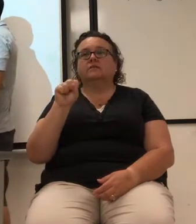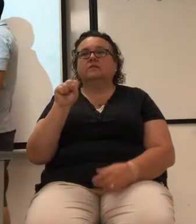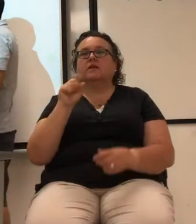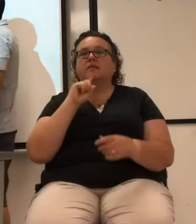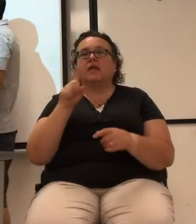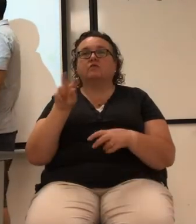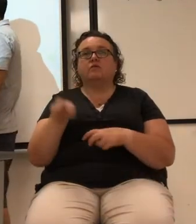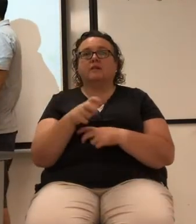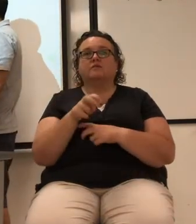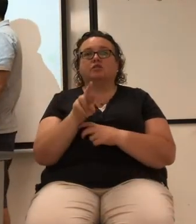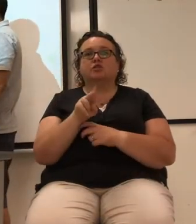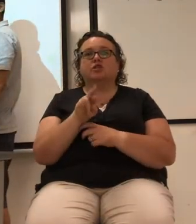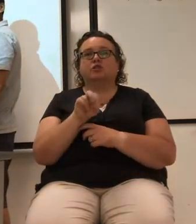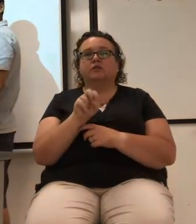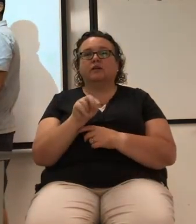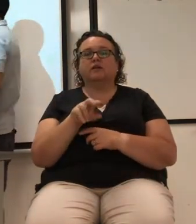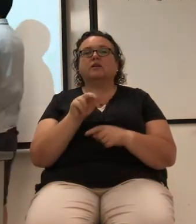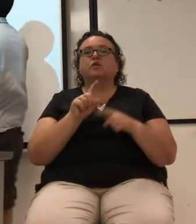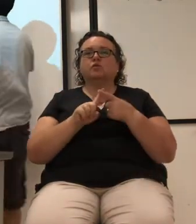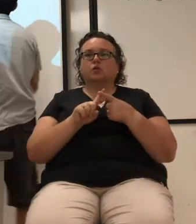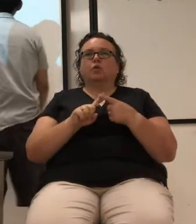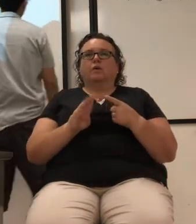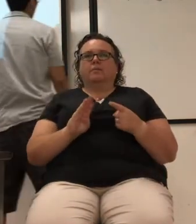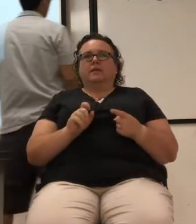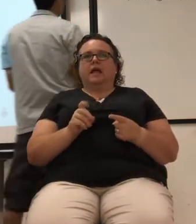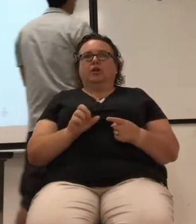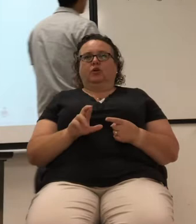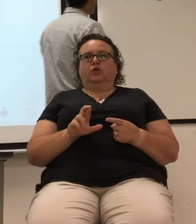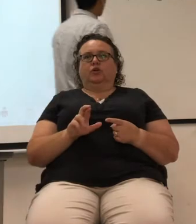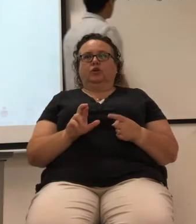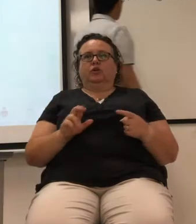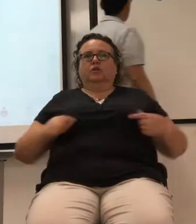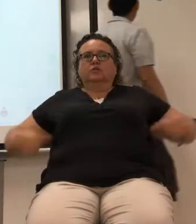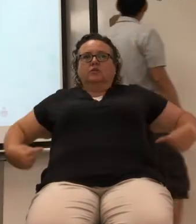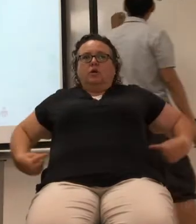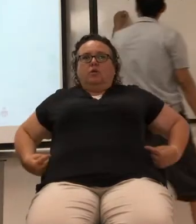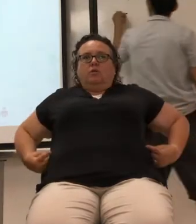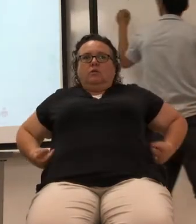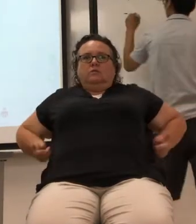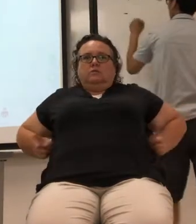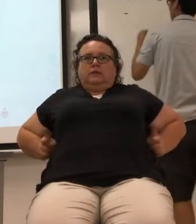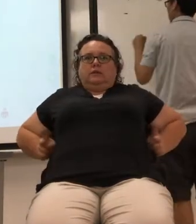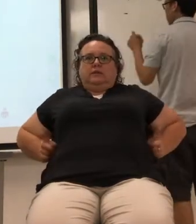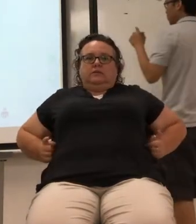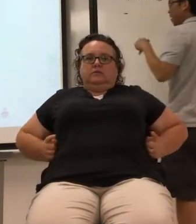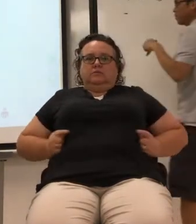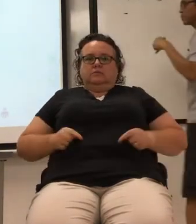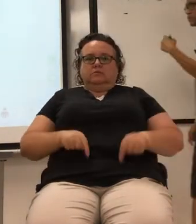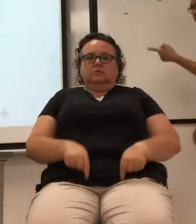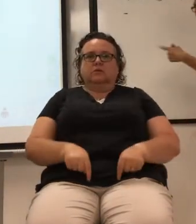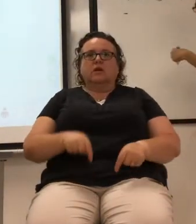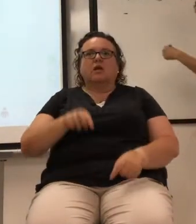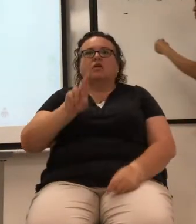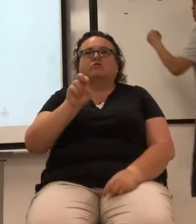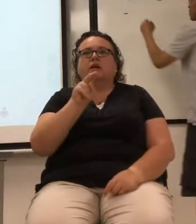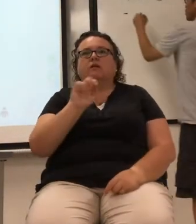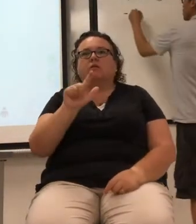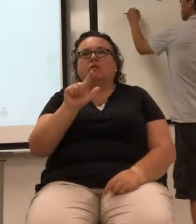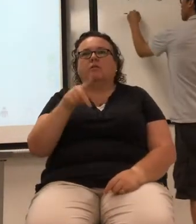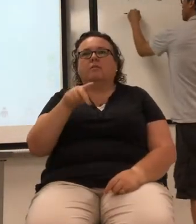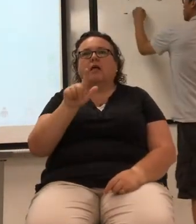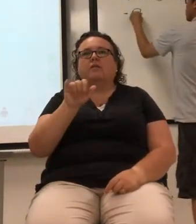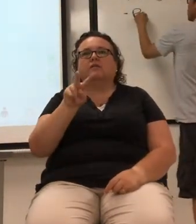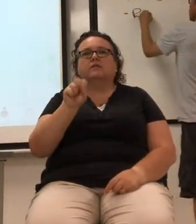transfers the urine down to the bladder. So the renal pelvic slash ureter.